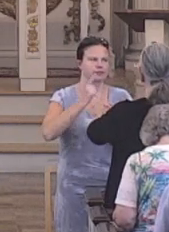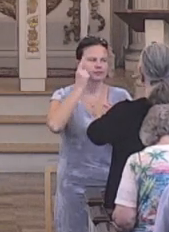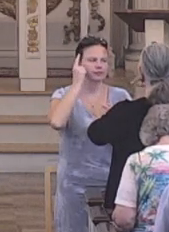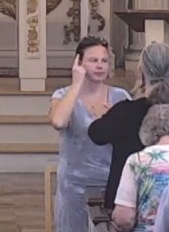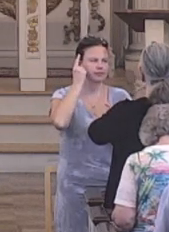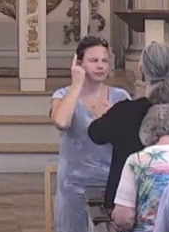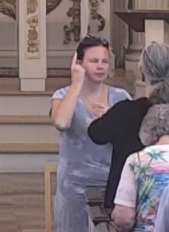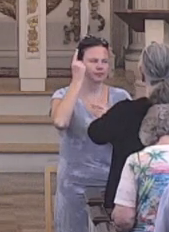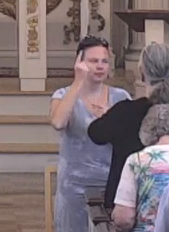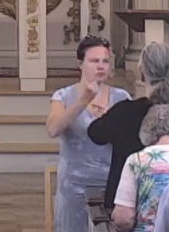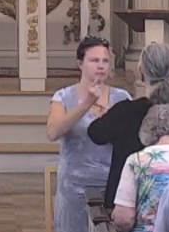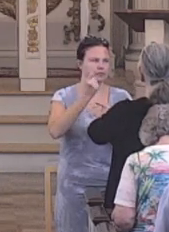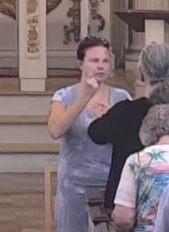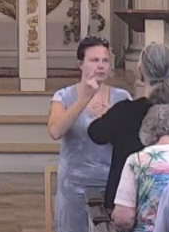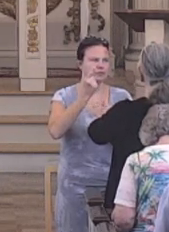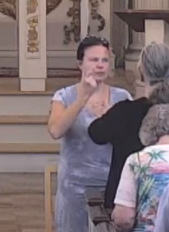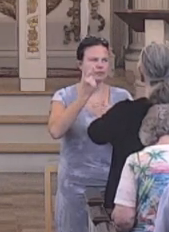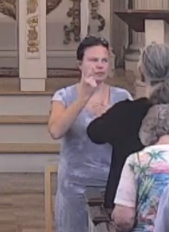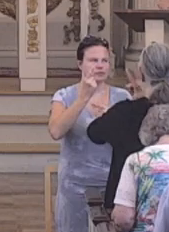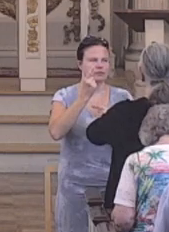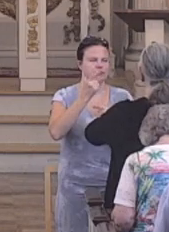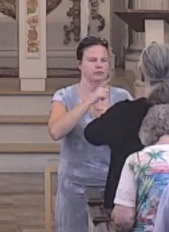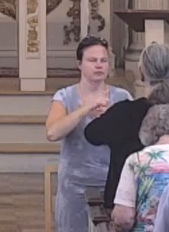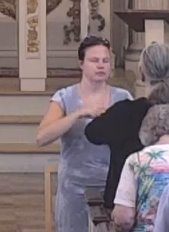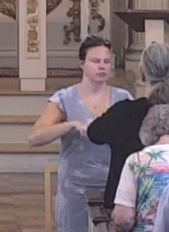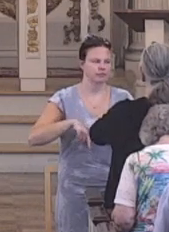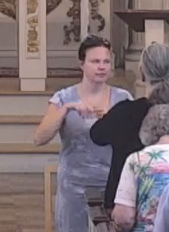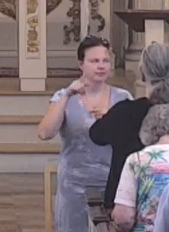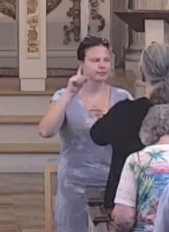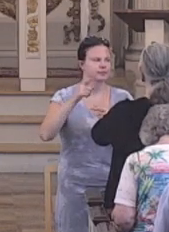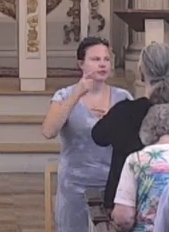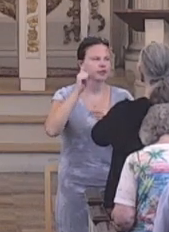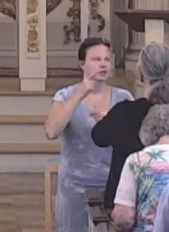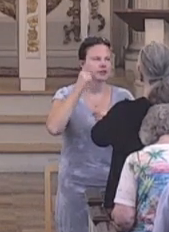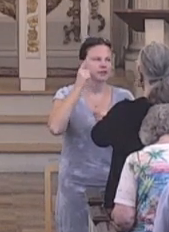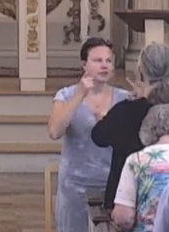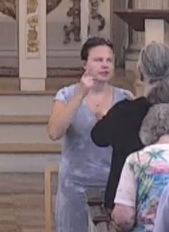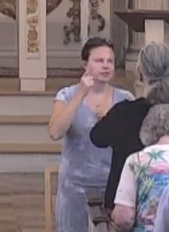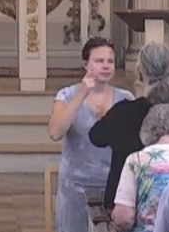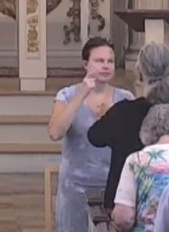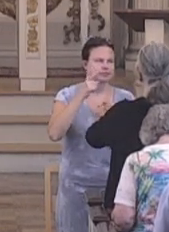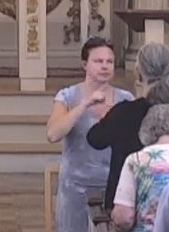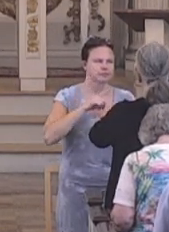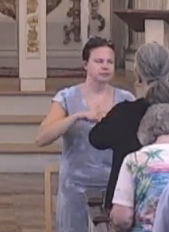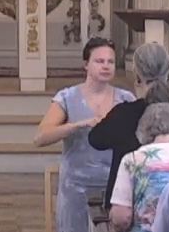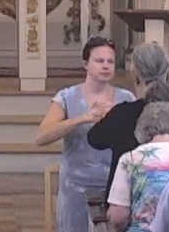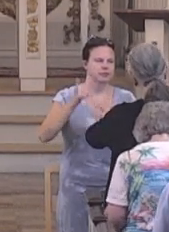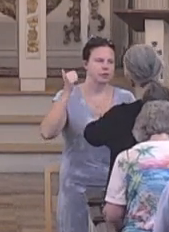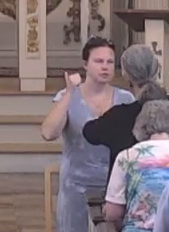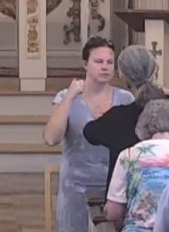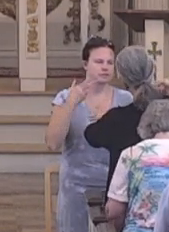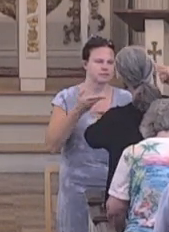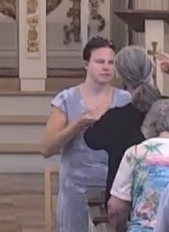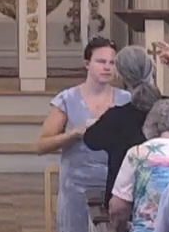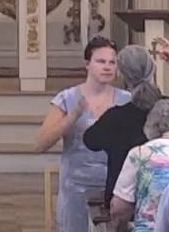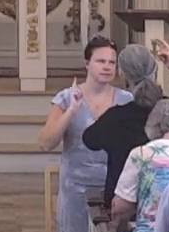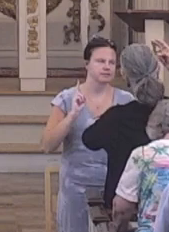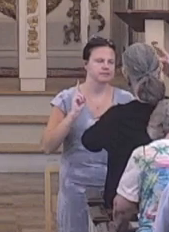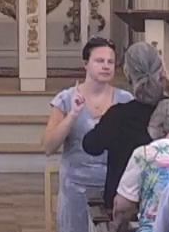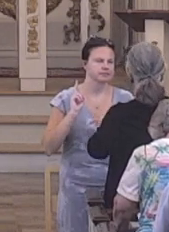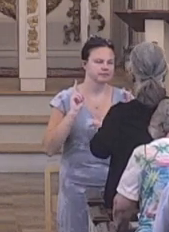One, you alone are the Lord, you alone are the Most